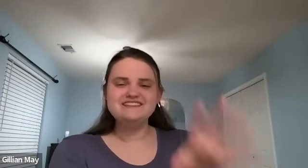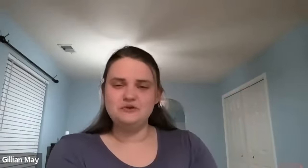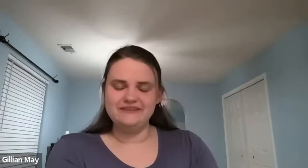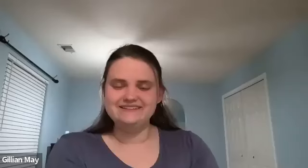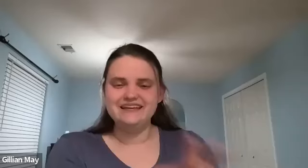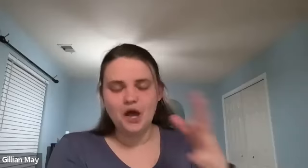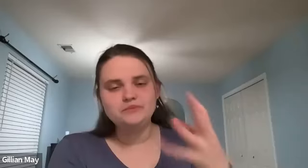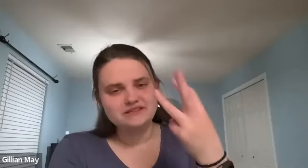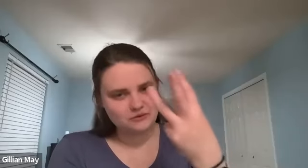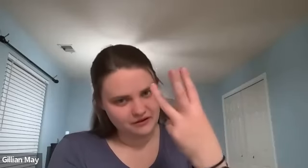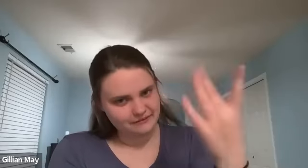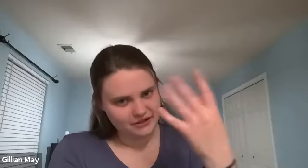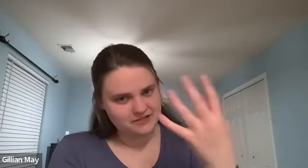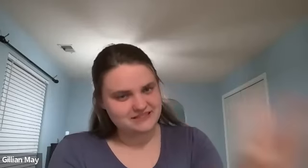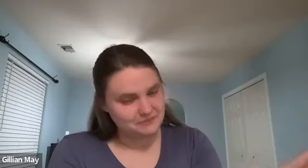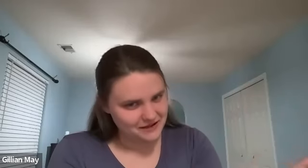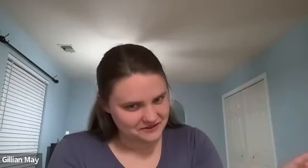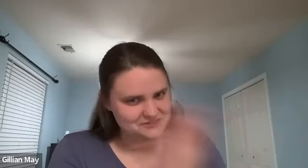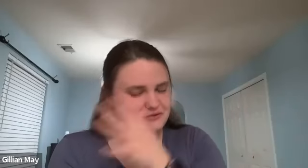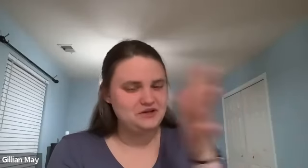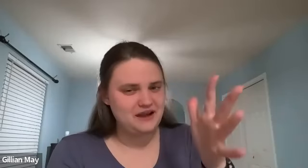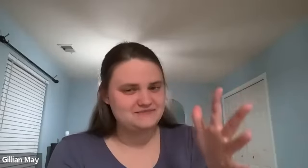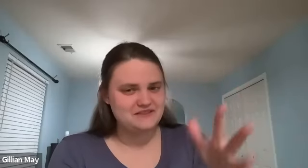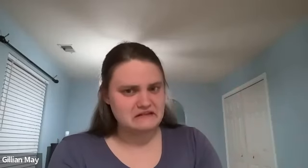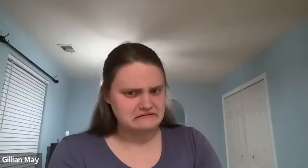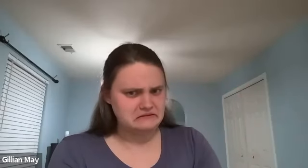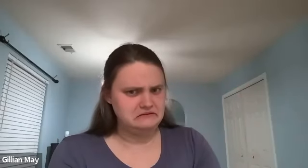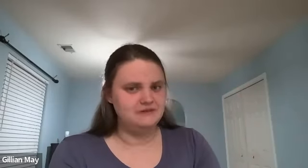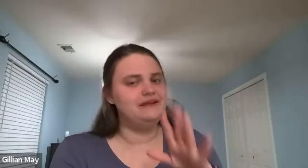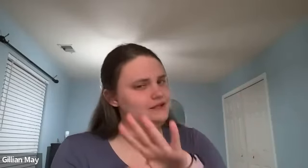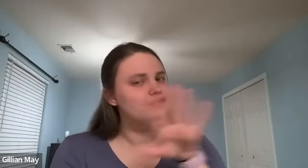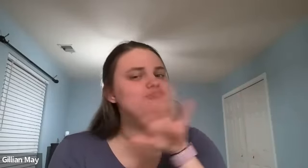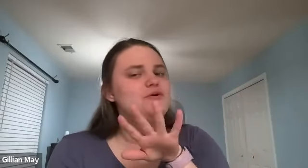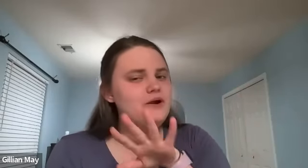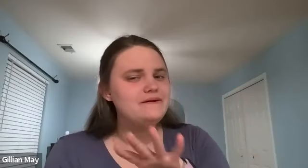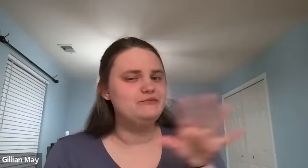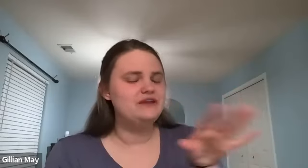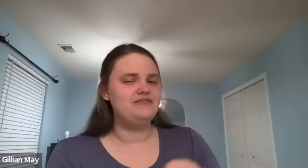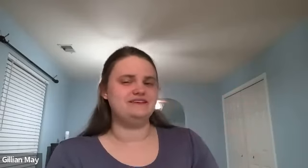know these. It helps that they're all like pretty much the same letters. So when you guys made the face of ooh, I'm like, don't worry, we got this.